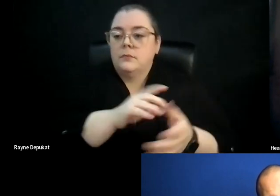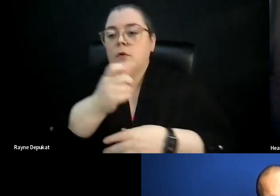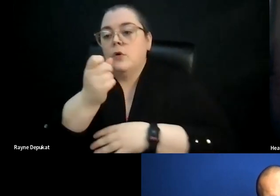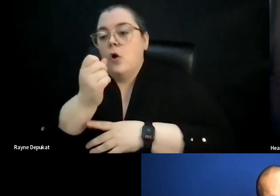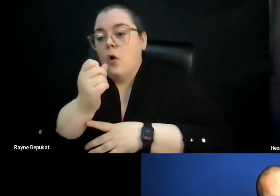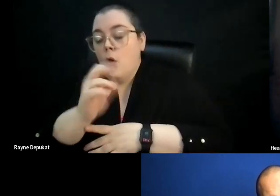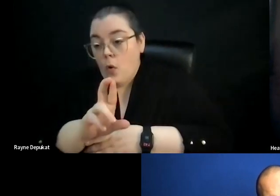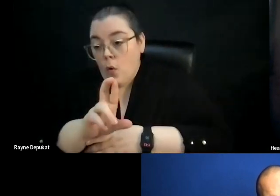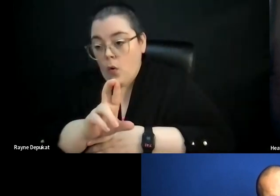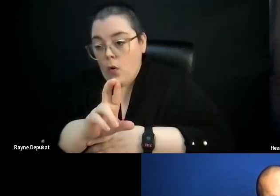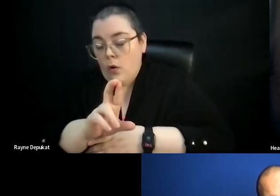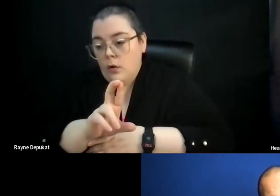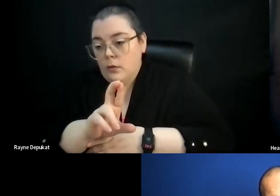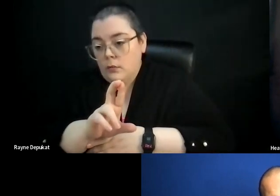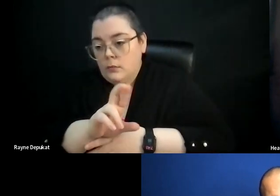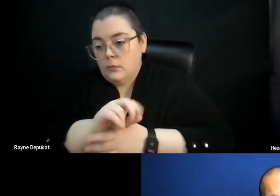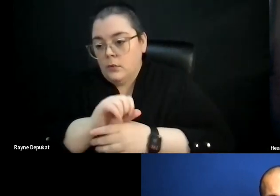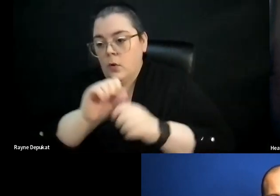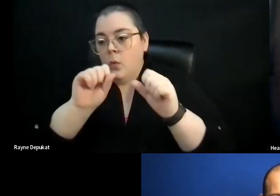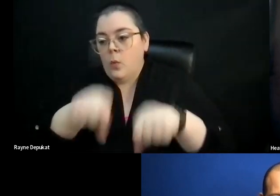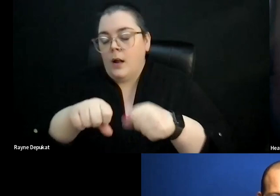We can look at the other documents, or